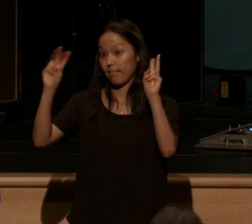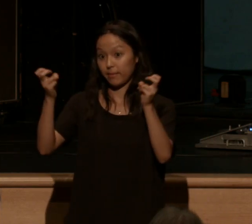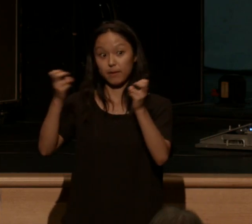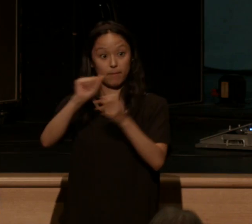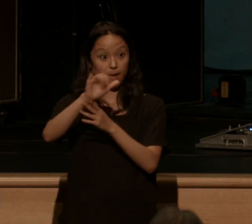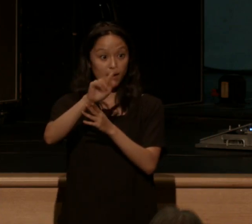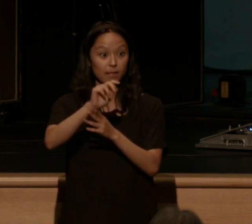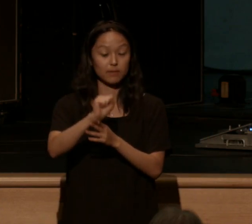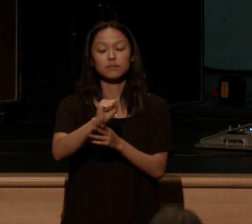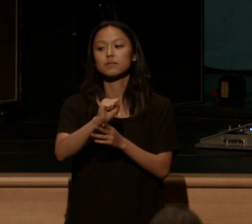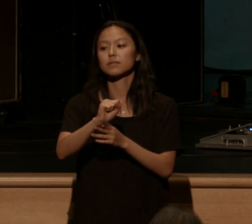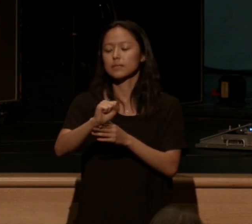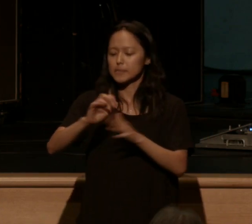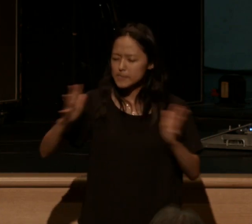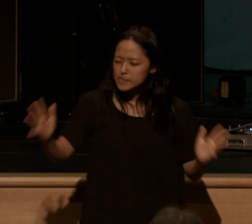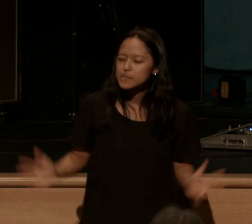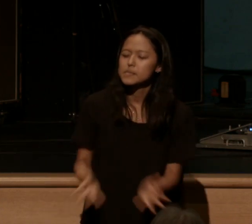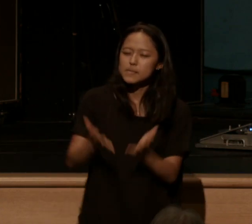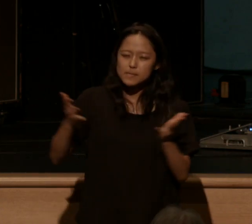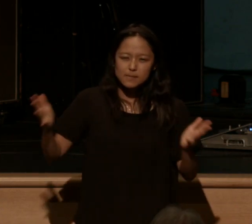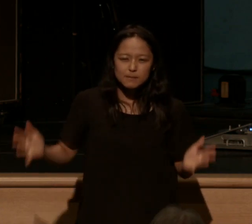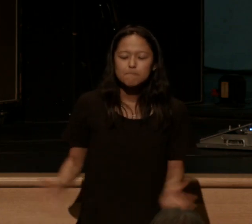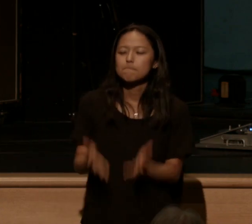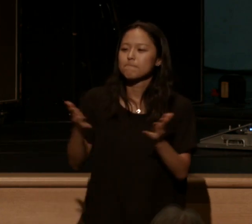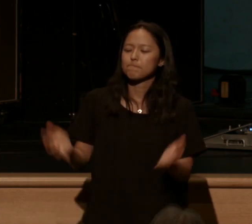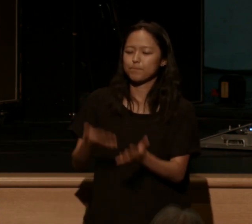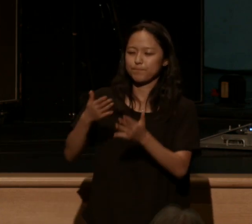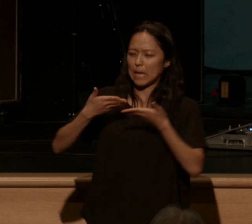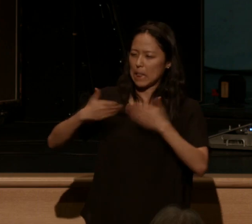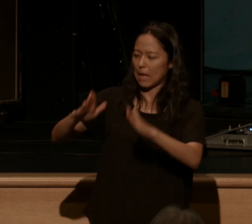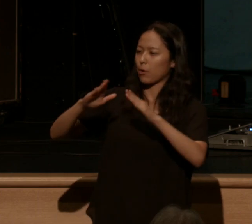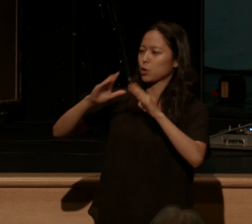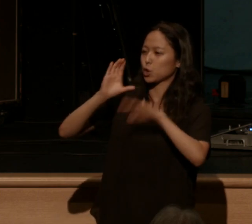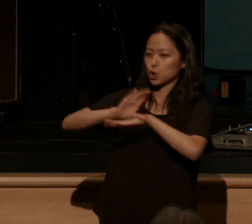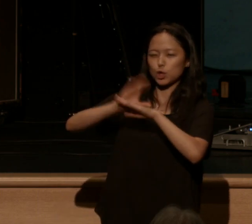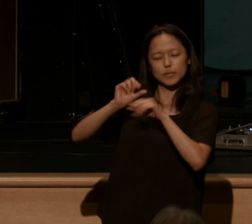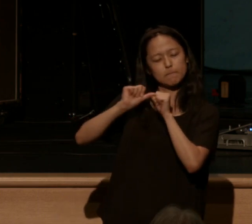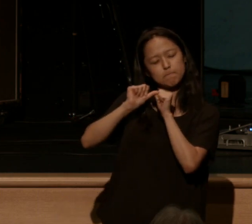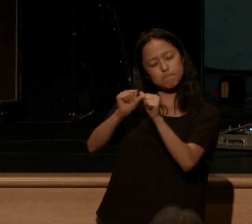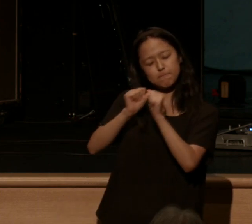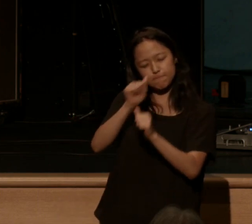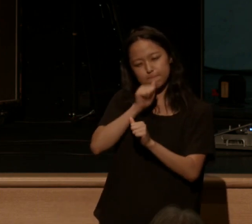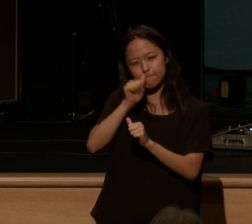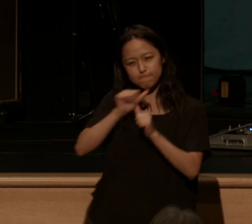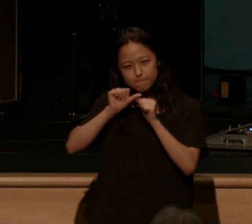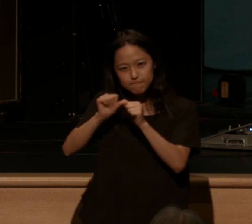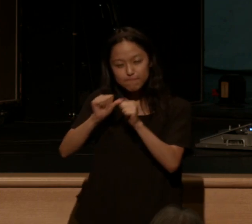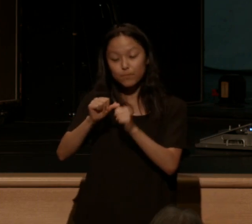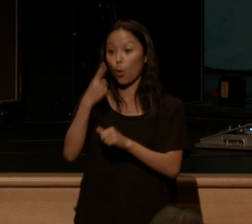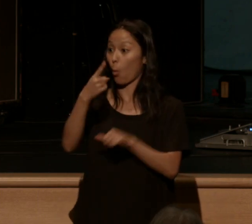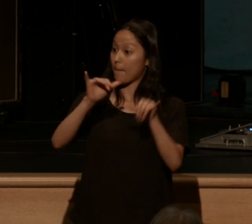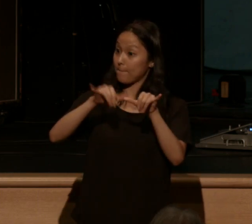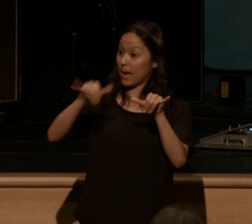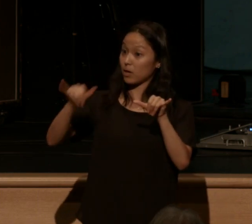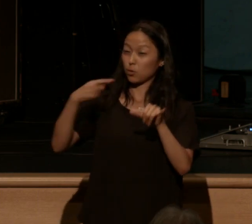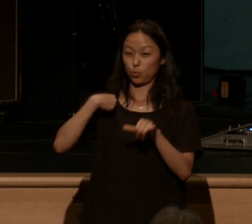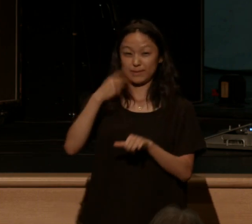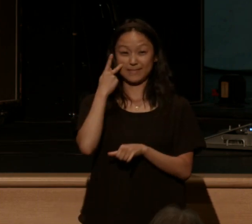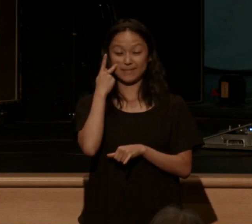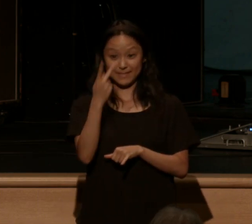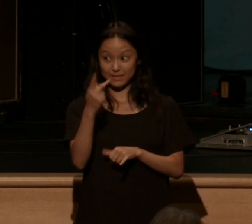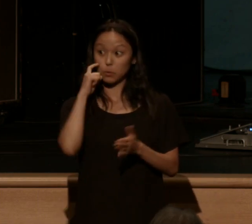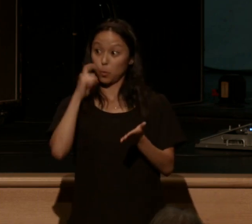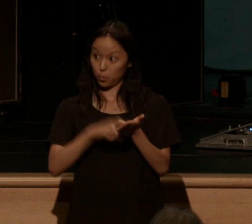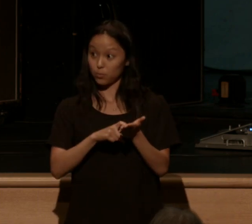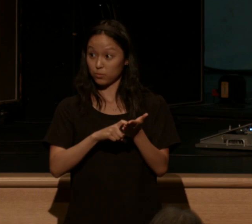of strengthening and encouraging and allowing the church to persevere. One of the patterns, as we will document as we go,